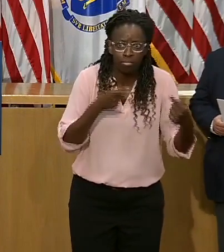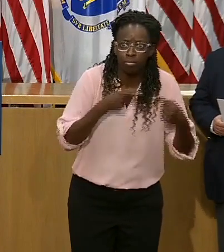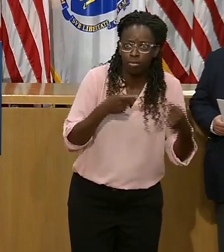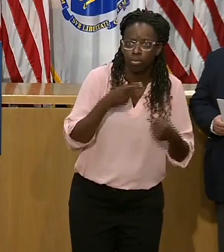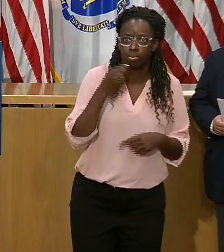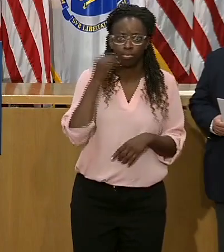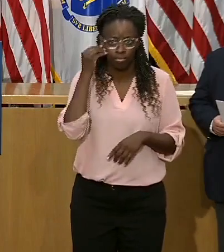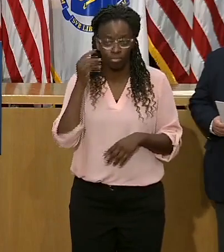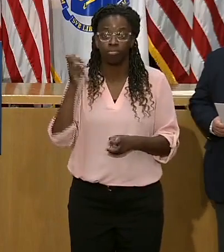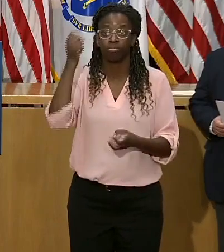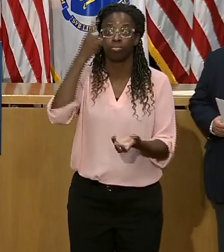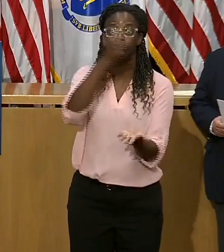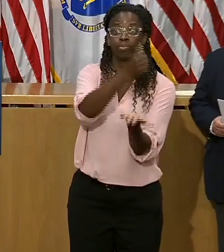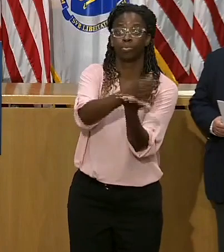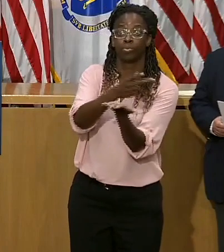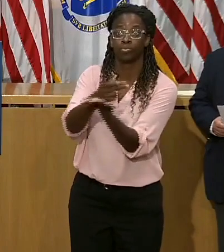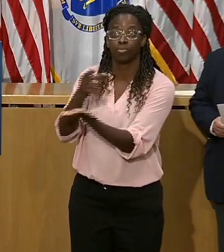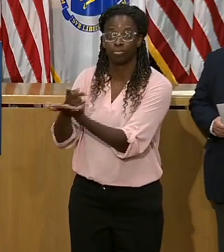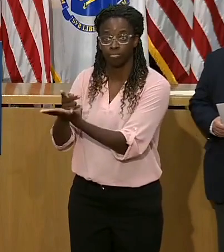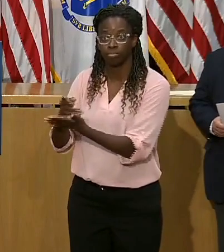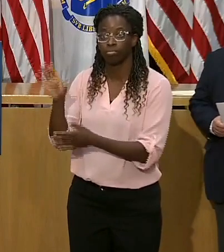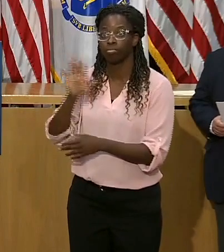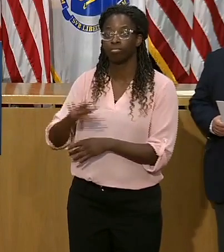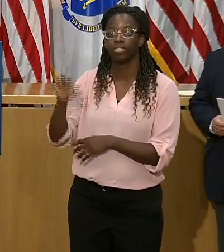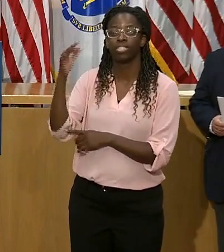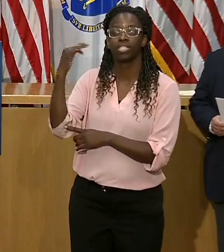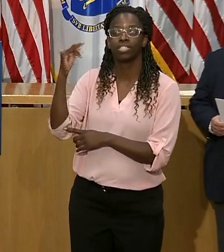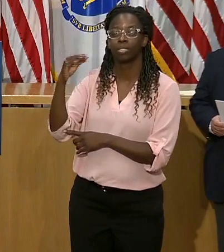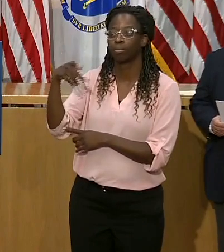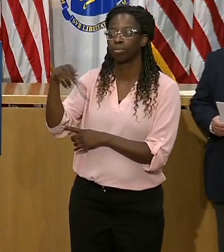2,100 affordable units in every region of the state.